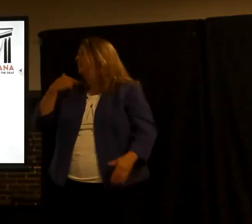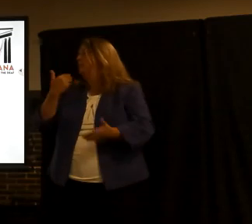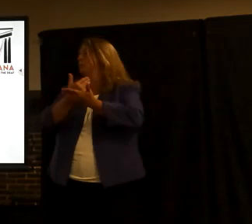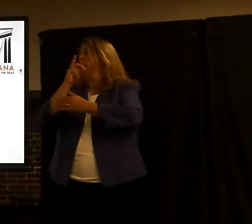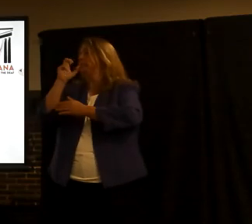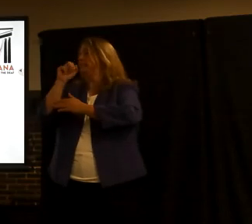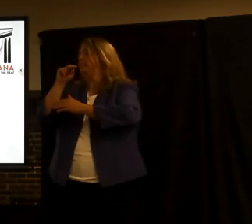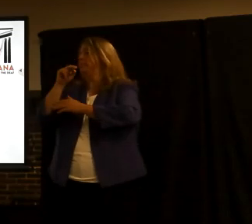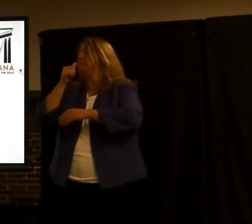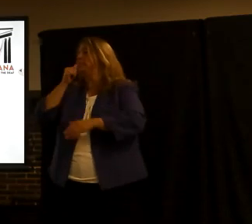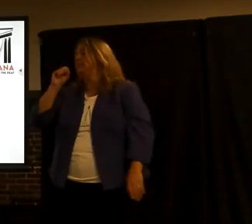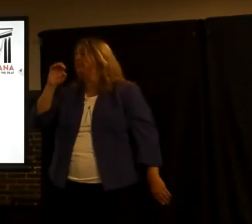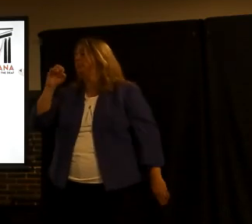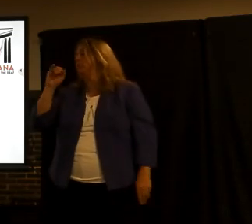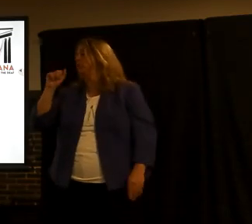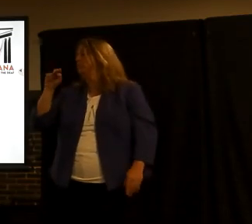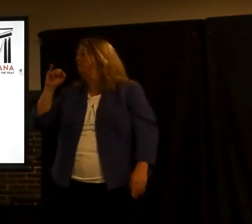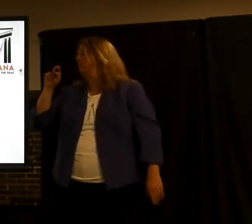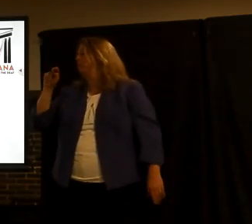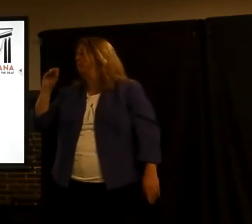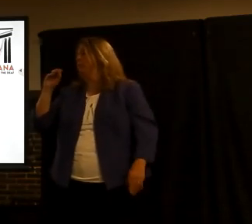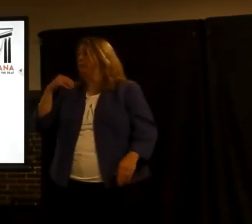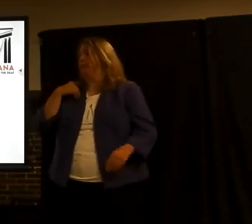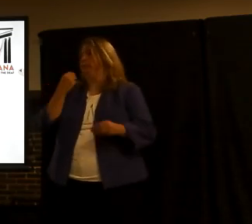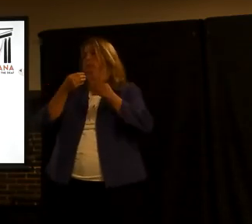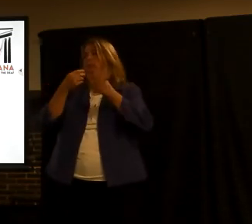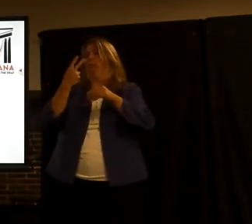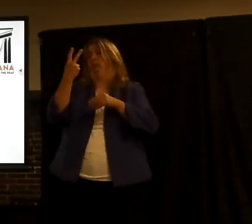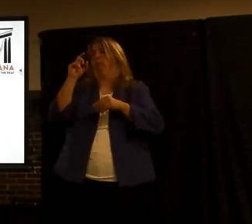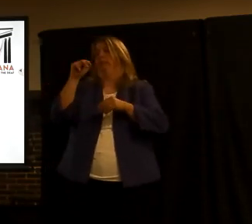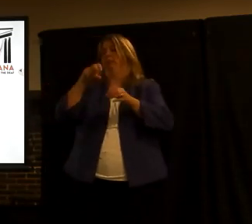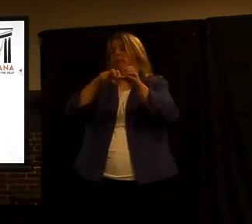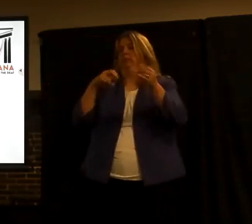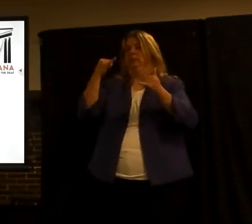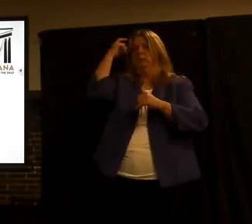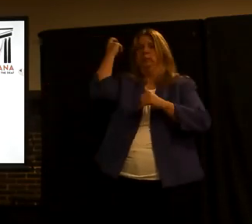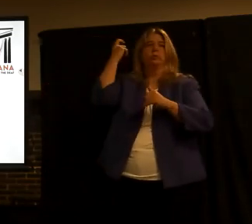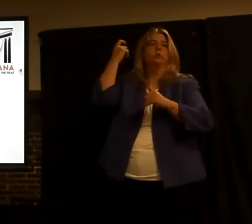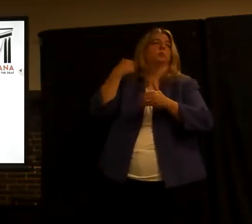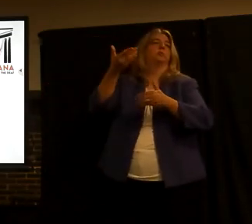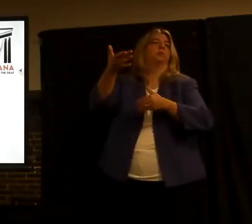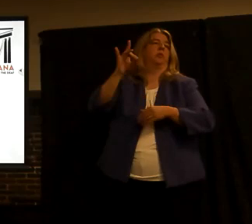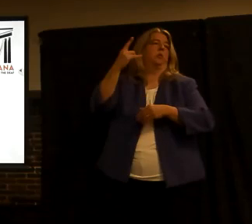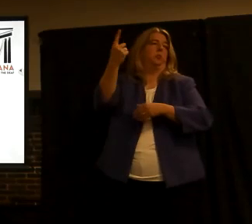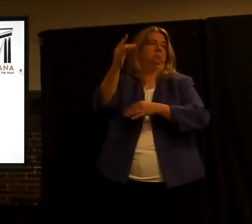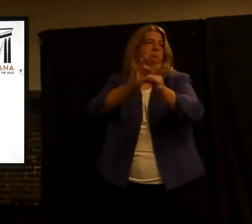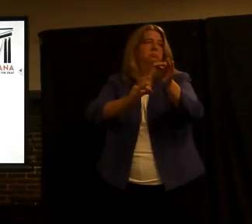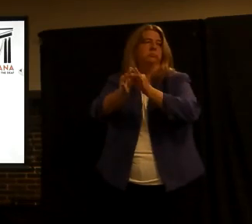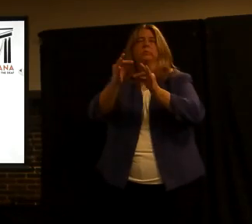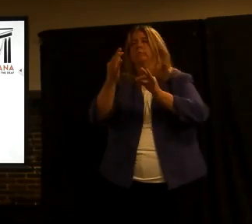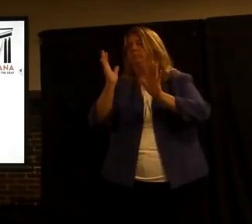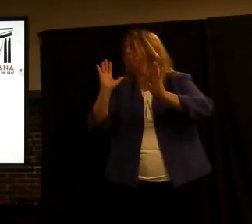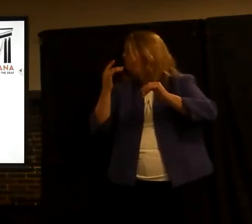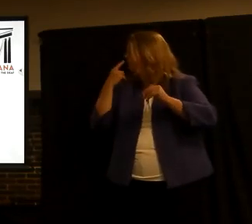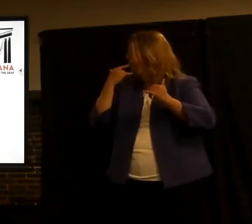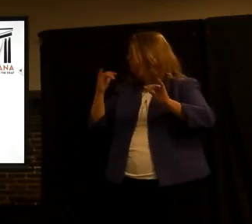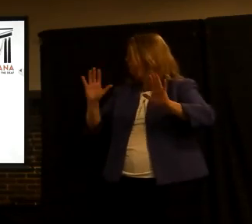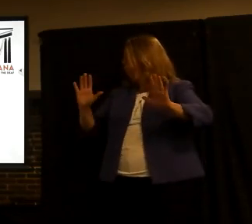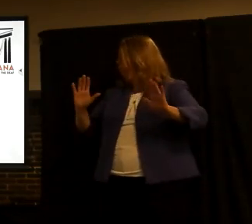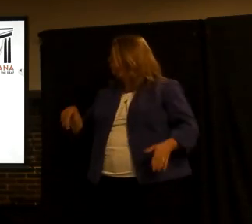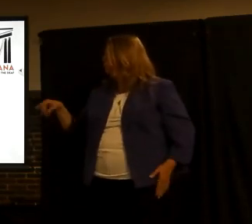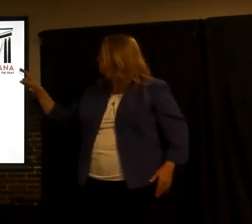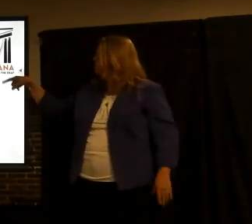principal. Marie Kellum White is the assistant principal. And Sebastian Ayano is a residential dean now.